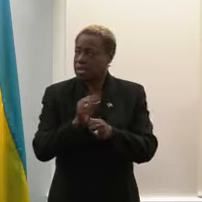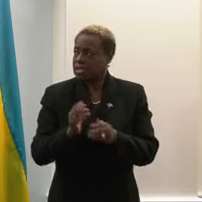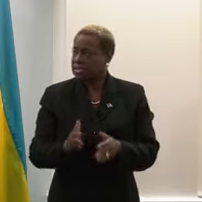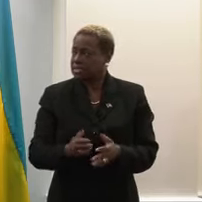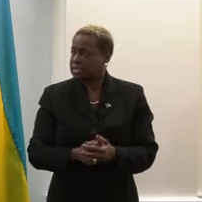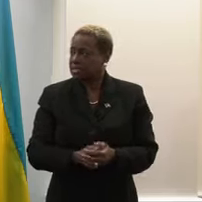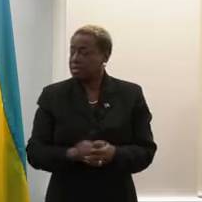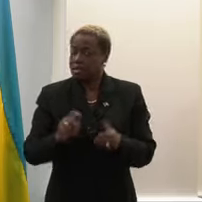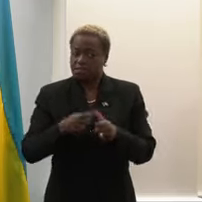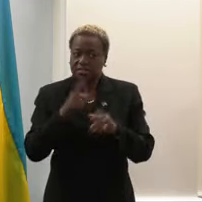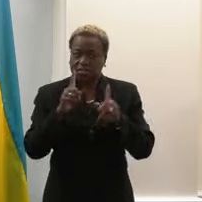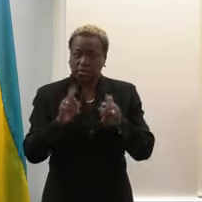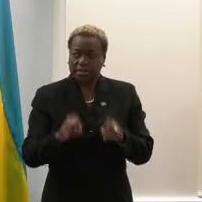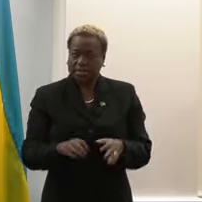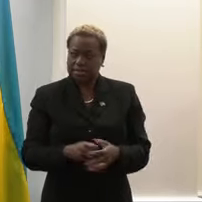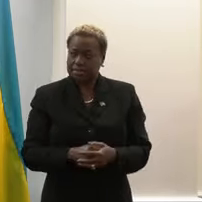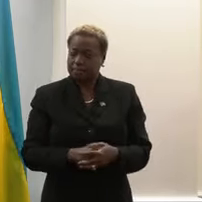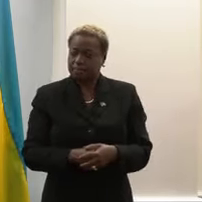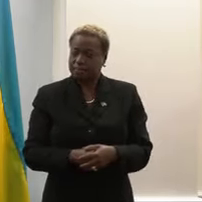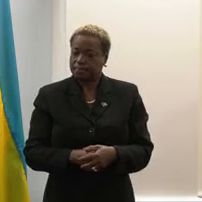So to your first question,